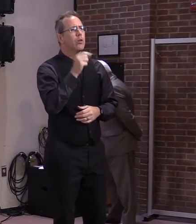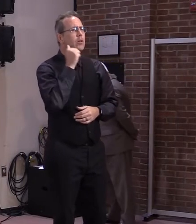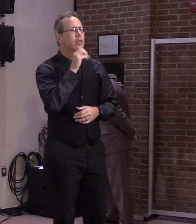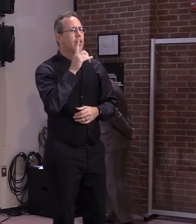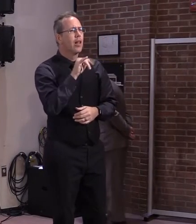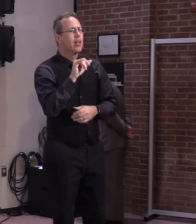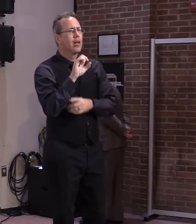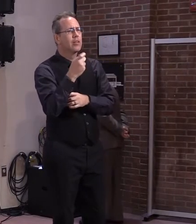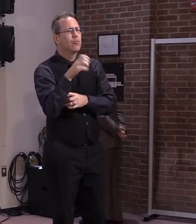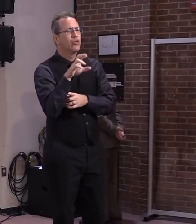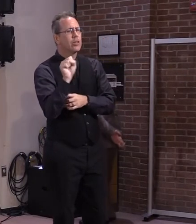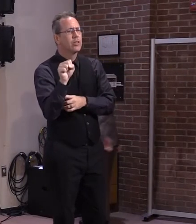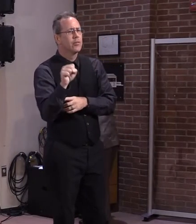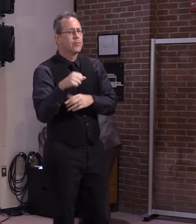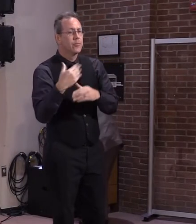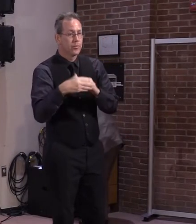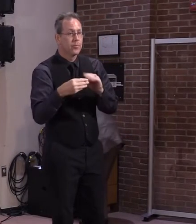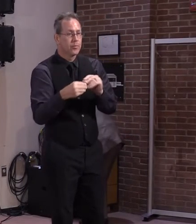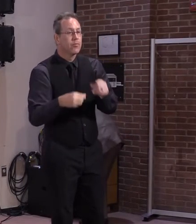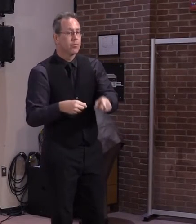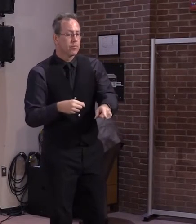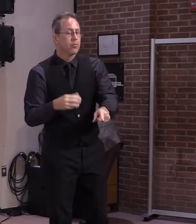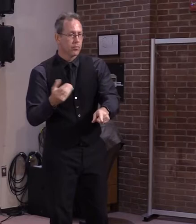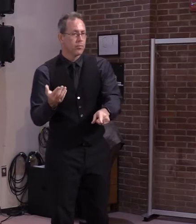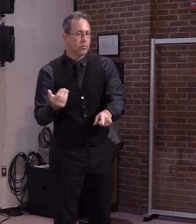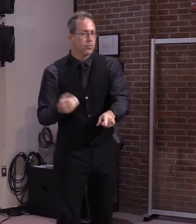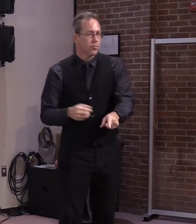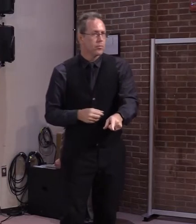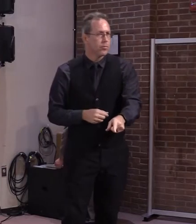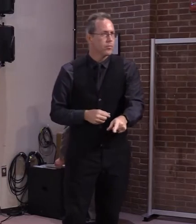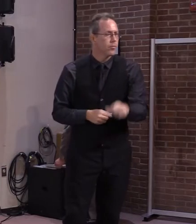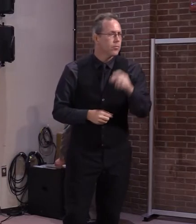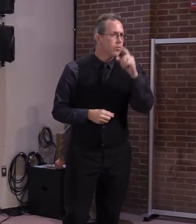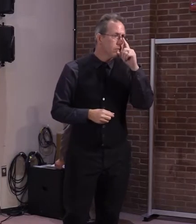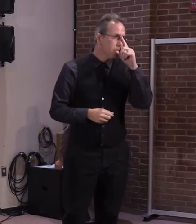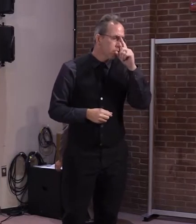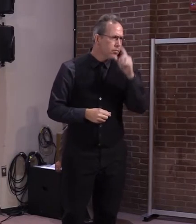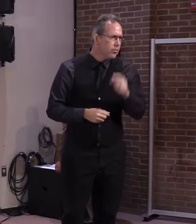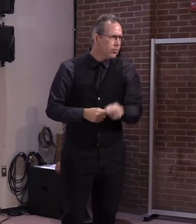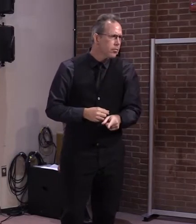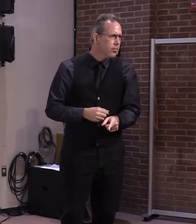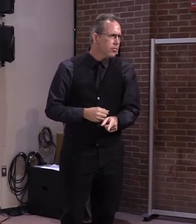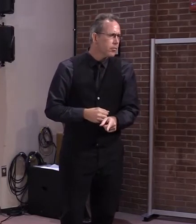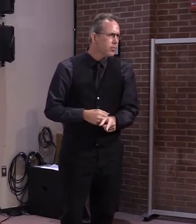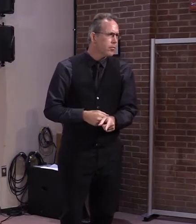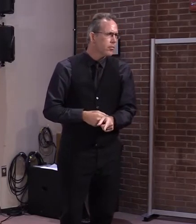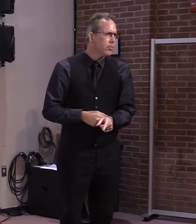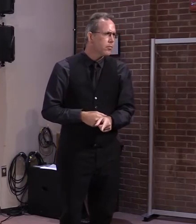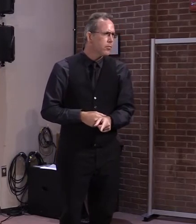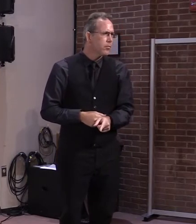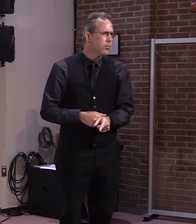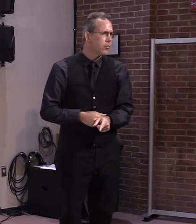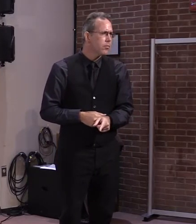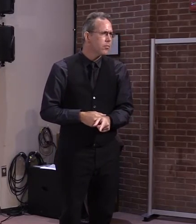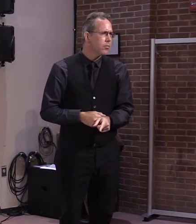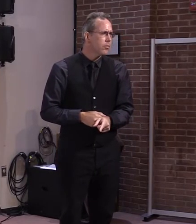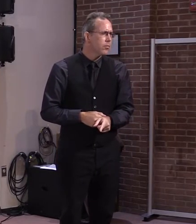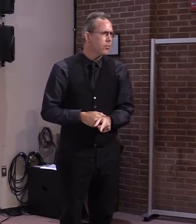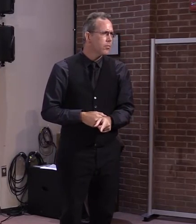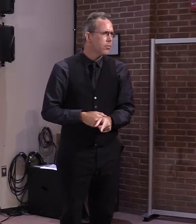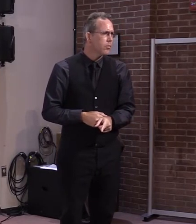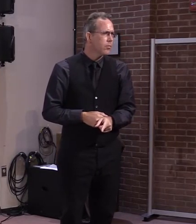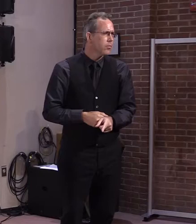Thanks, Rebecca. Good afternoon. Could somebody talk a little bit more about the uptick of cases here in Orleans County, and particularly if there's